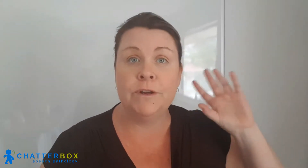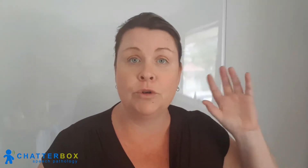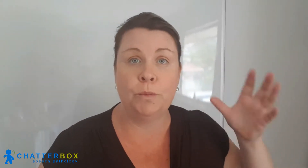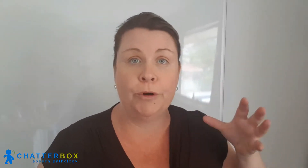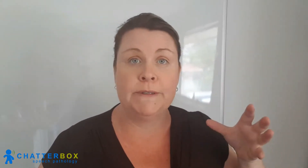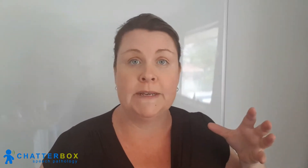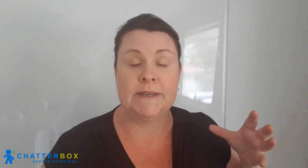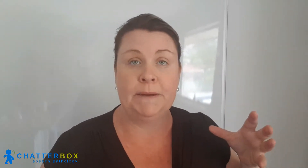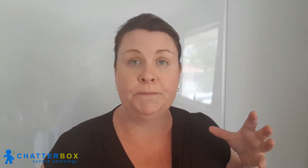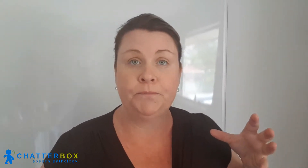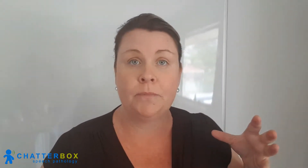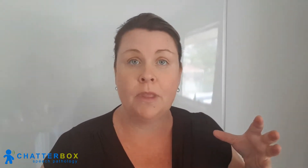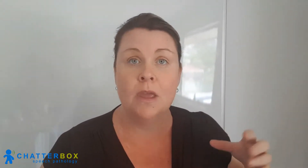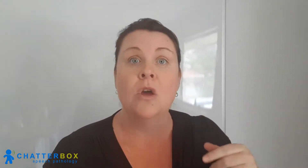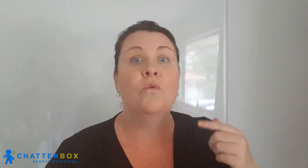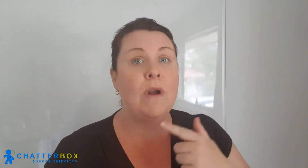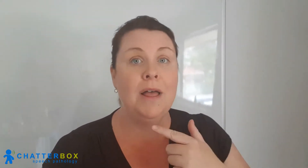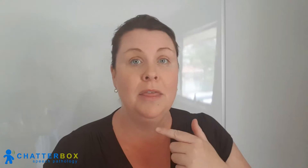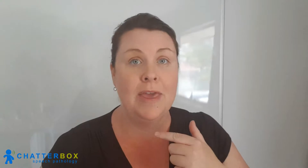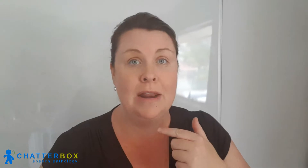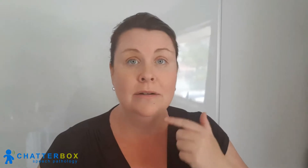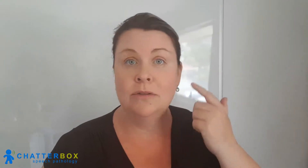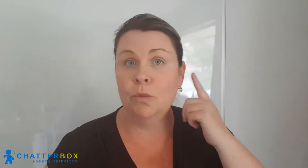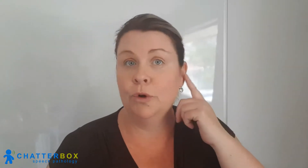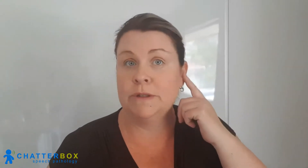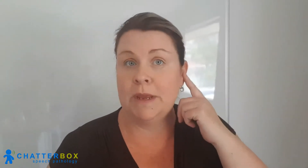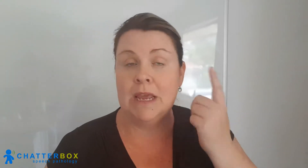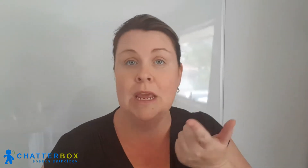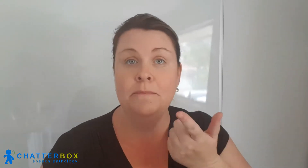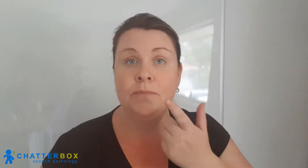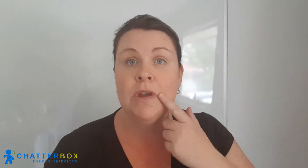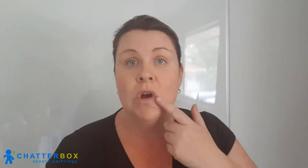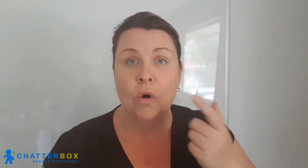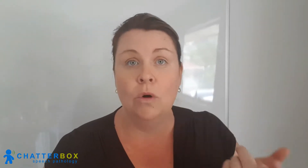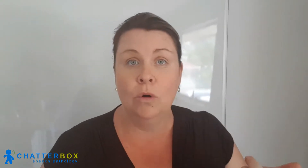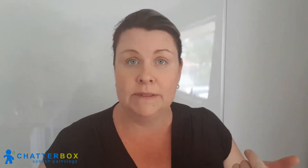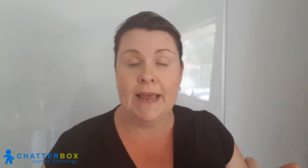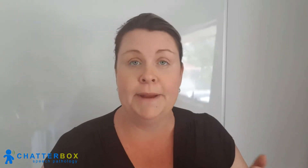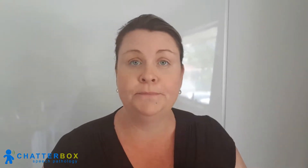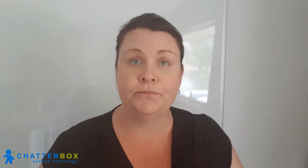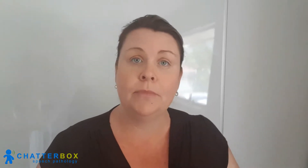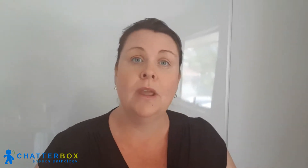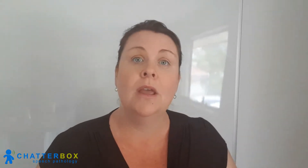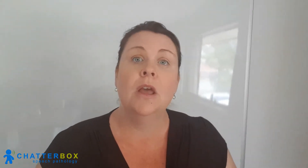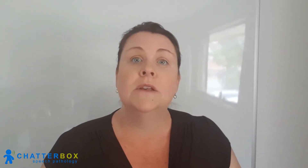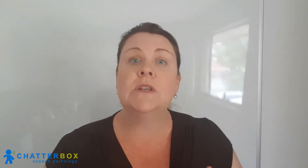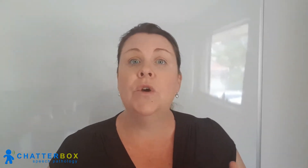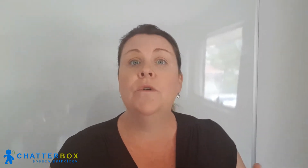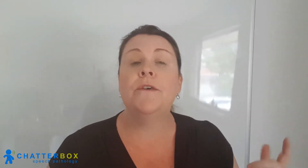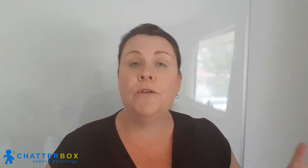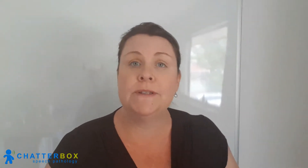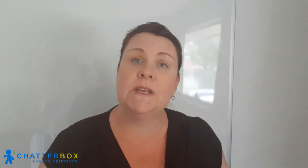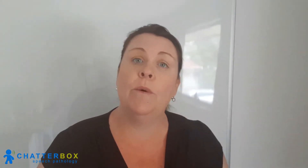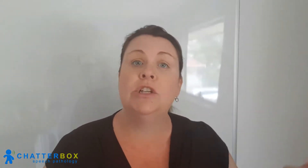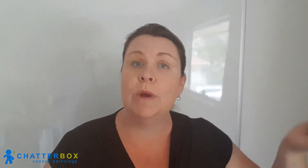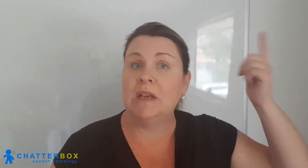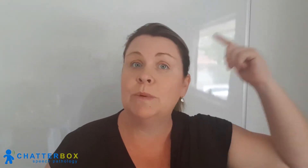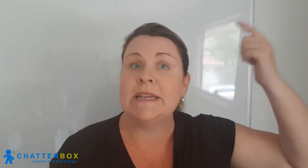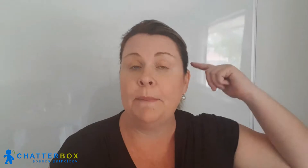visual processing, rather than the words we hear or say. So the first thing we're doing is we're tapping